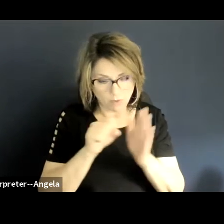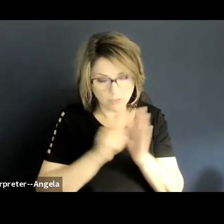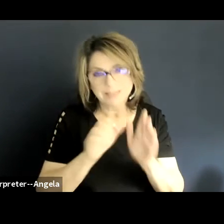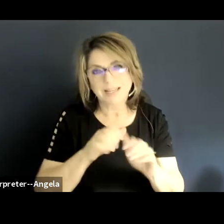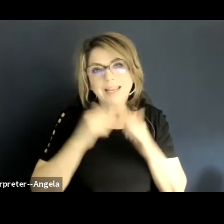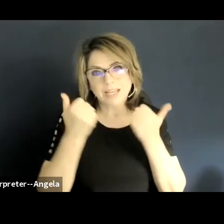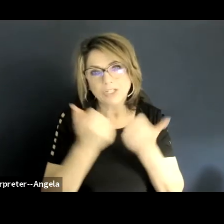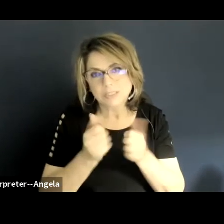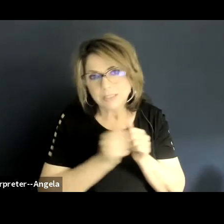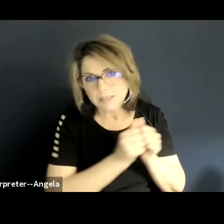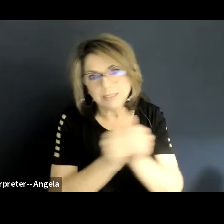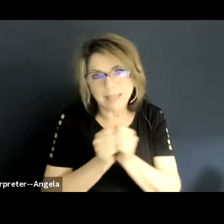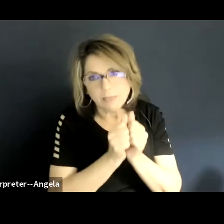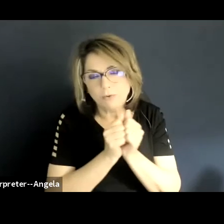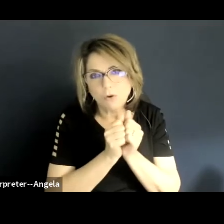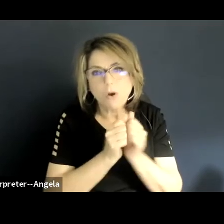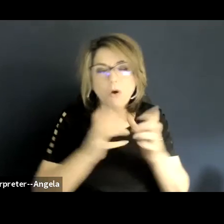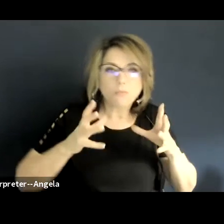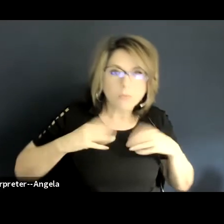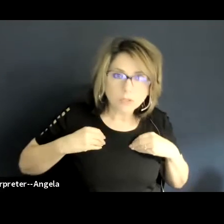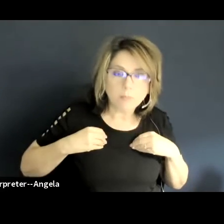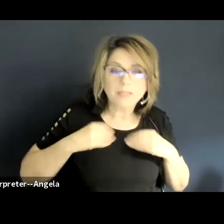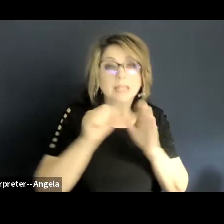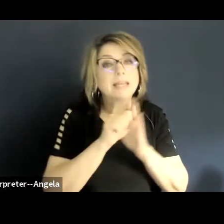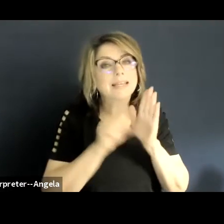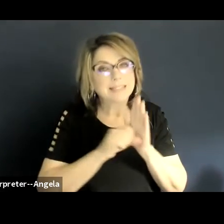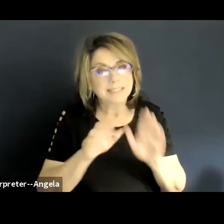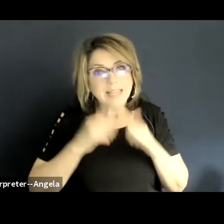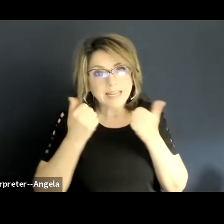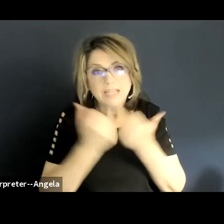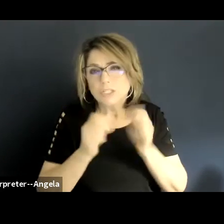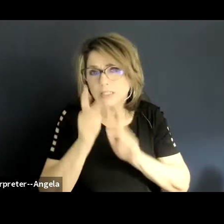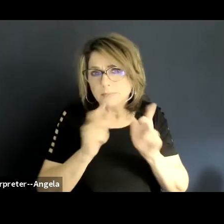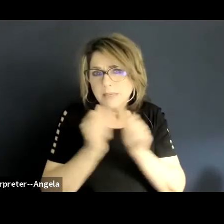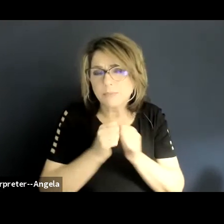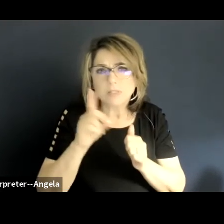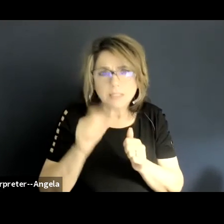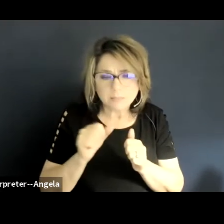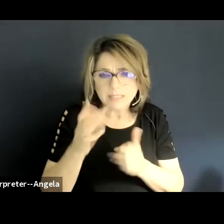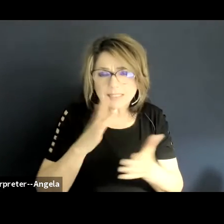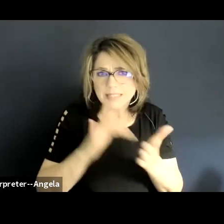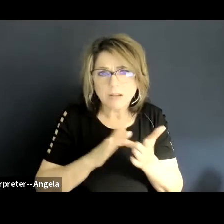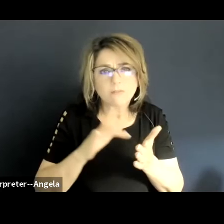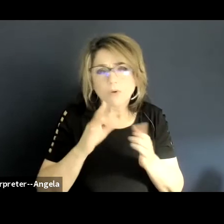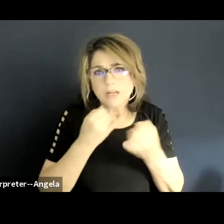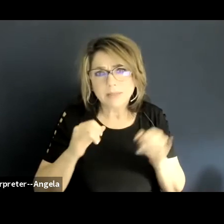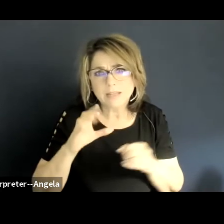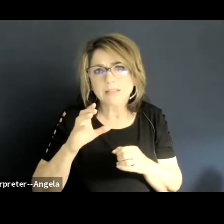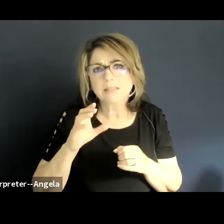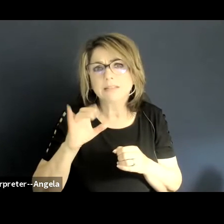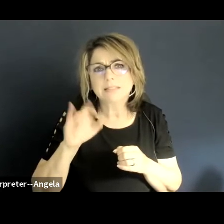We all adopted, state agencies, people with disabilities, centers for independent living, SILCs, DD